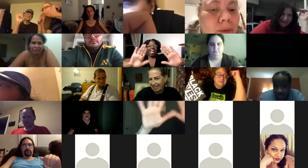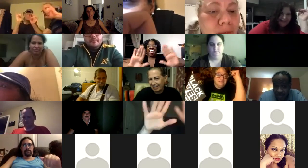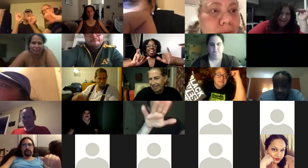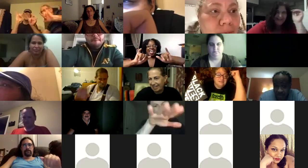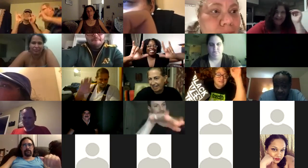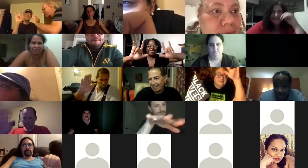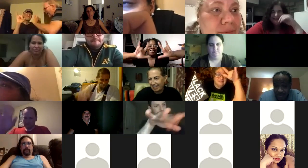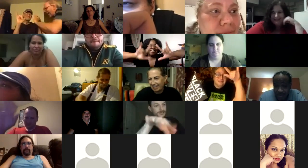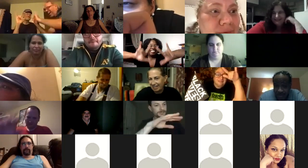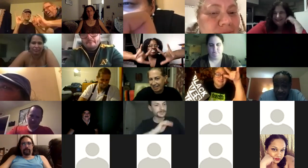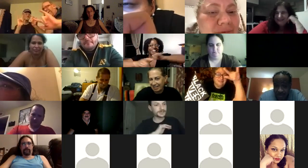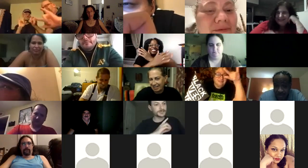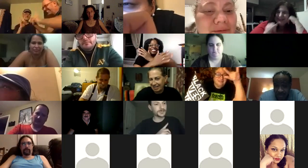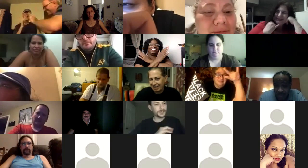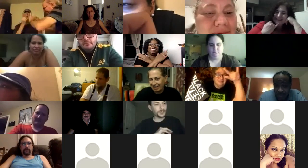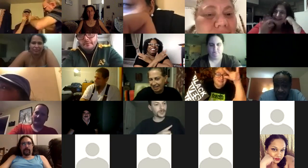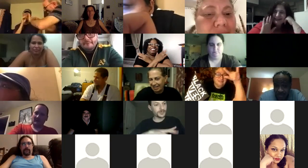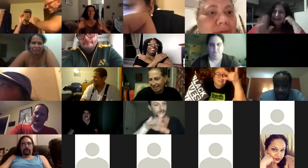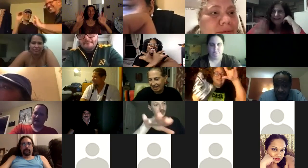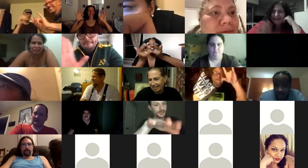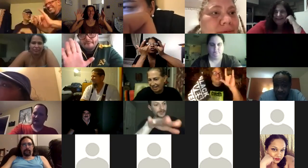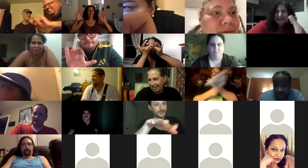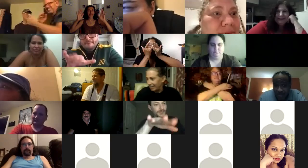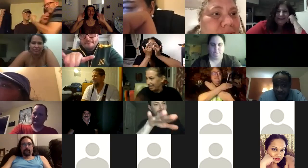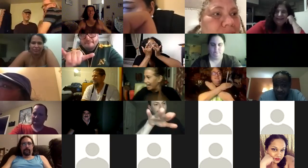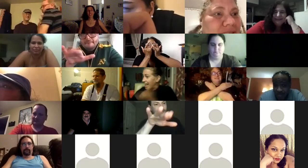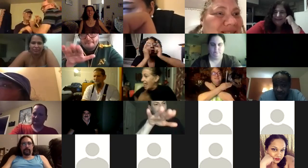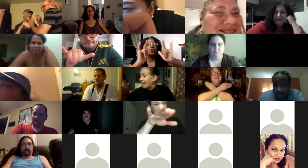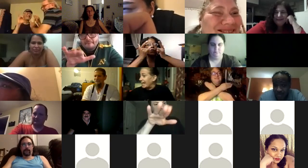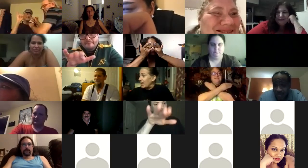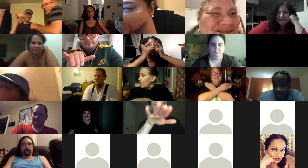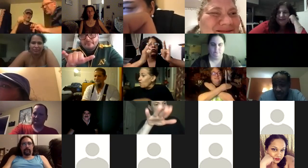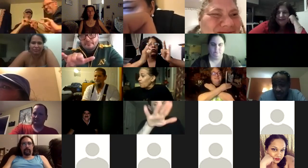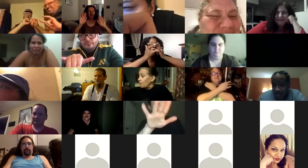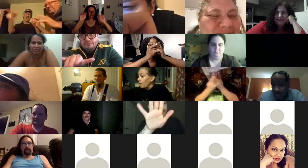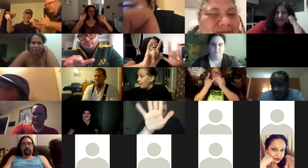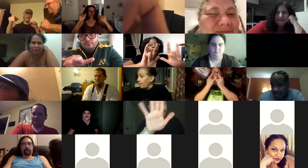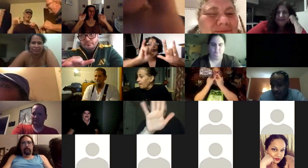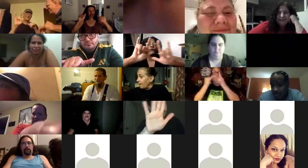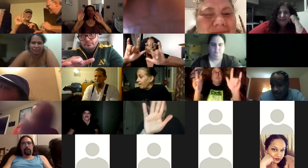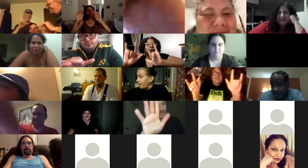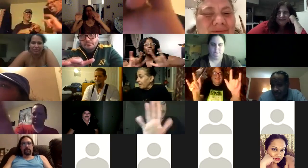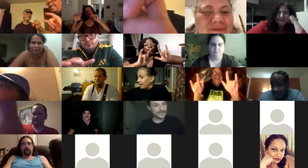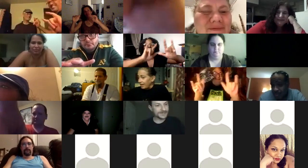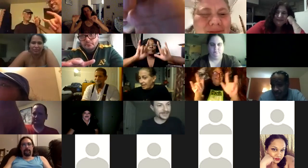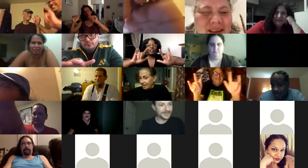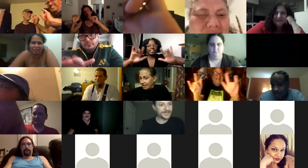Martin is also letting everyone know that he's going to be signing off. And Marceletta is sending kisses and